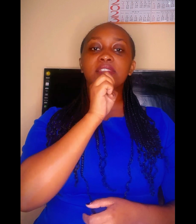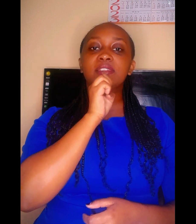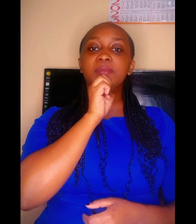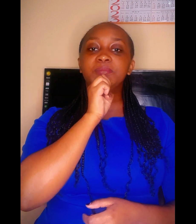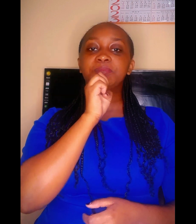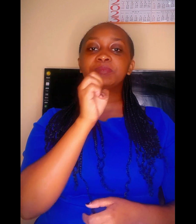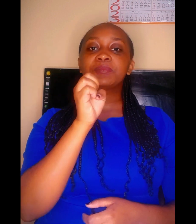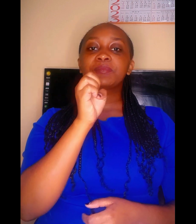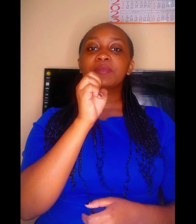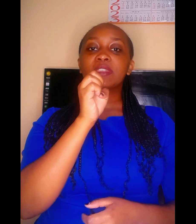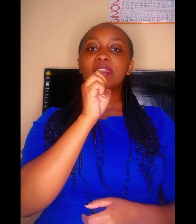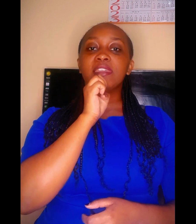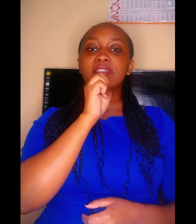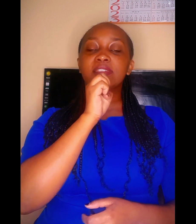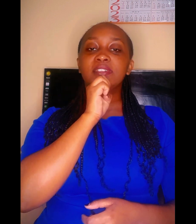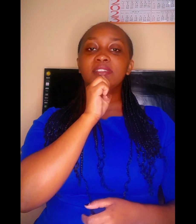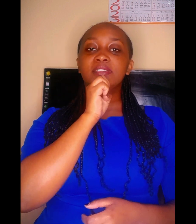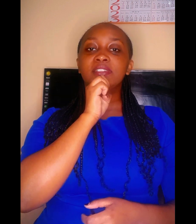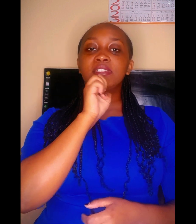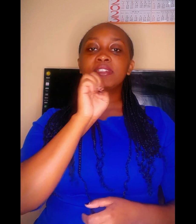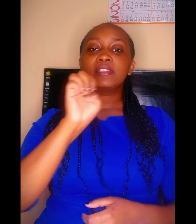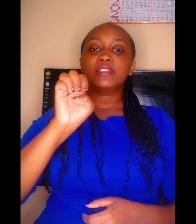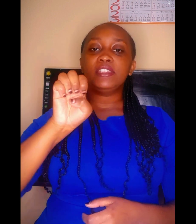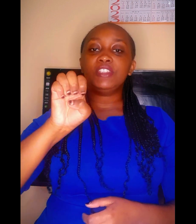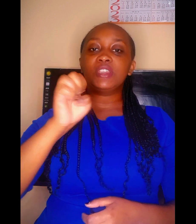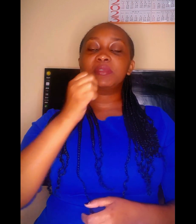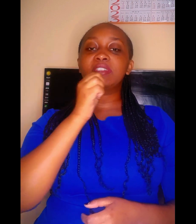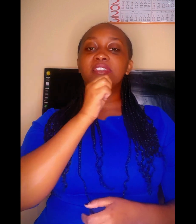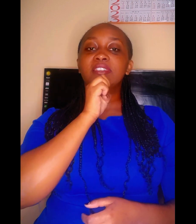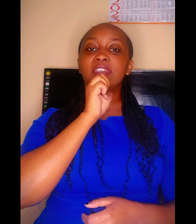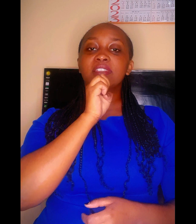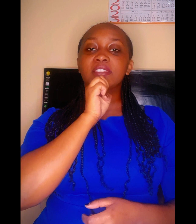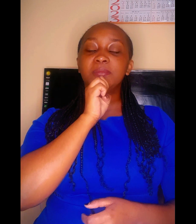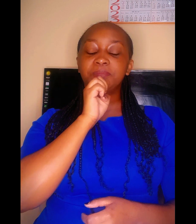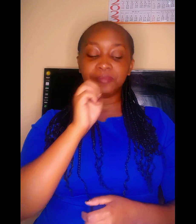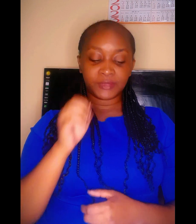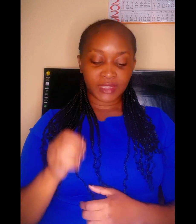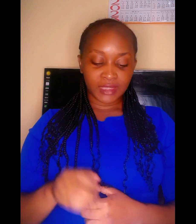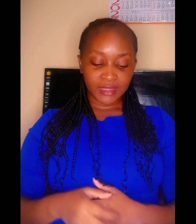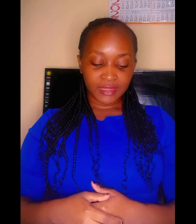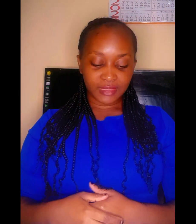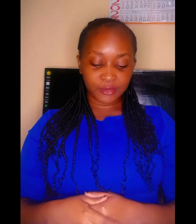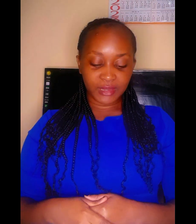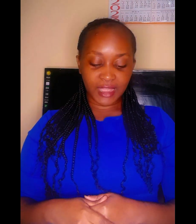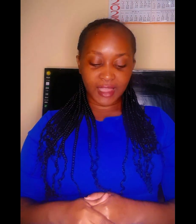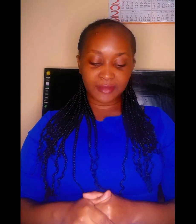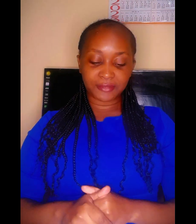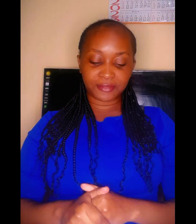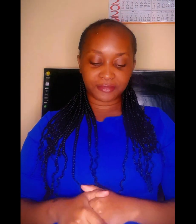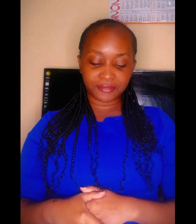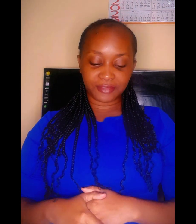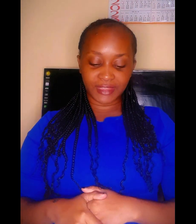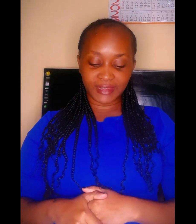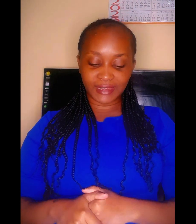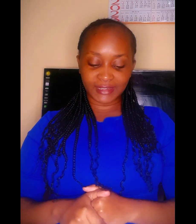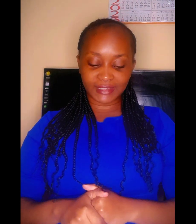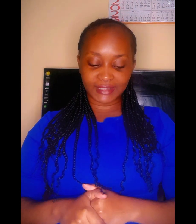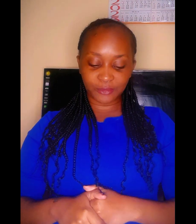Esther, Esther, E-shaped, then Esther. Then we have the next